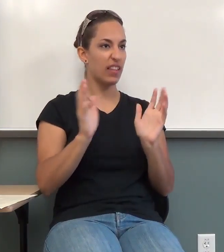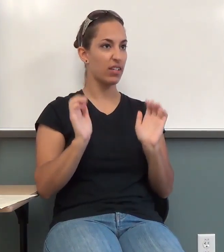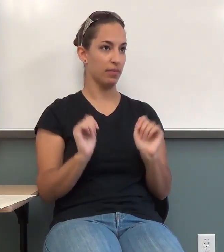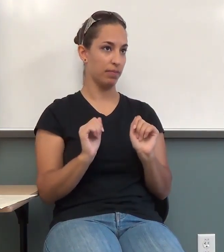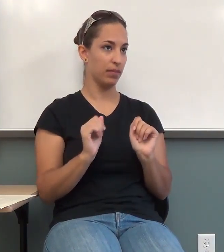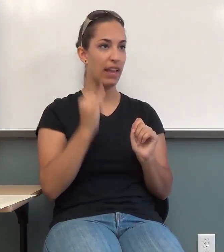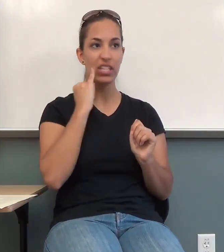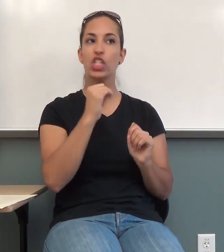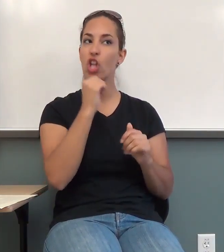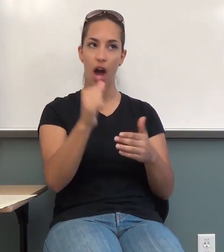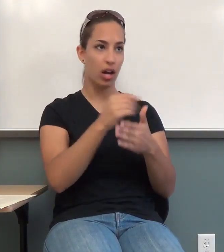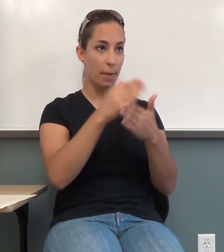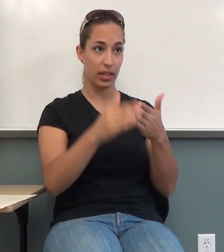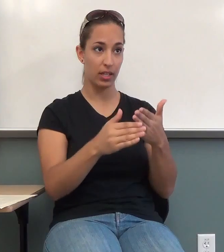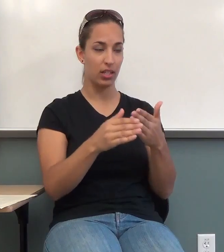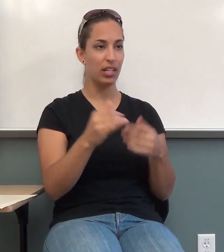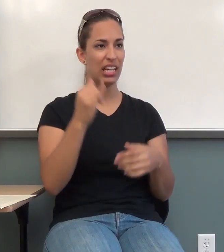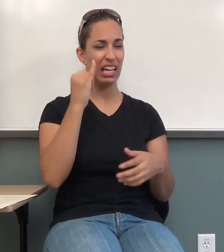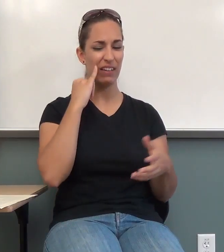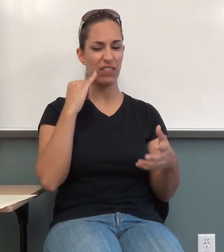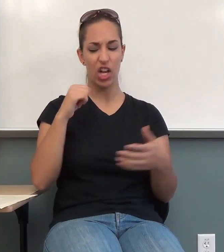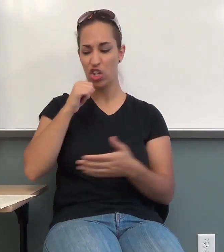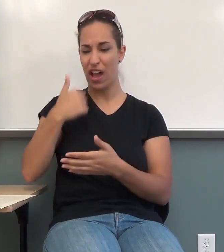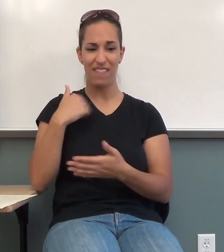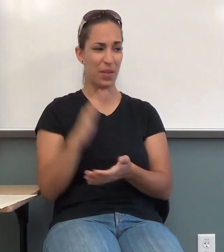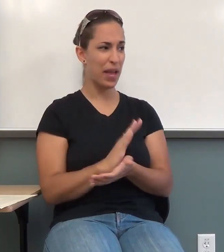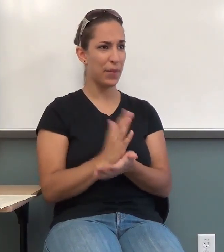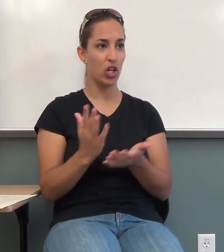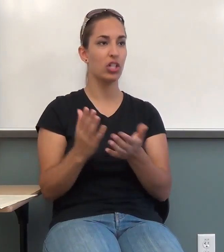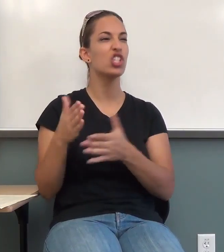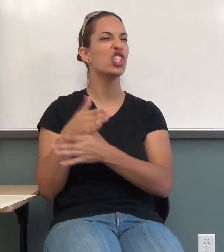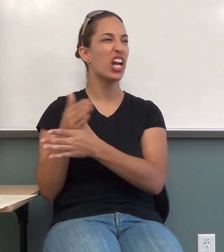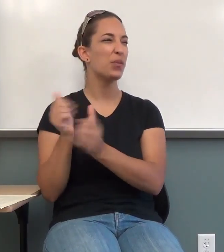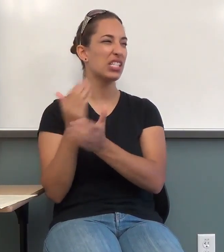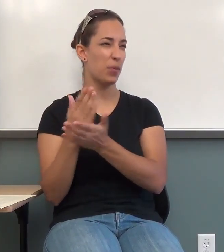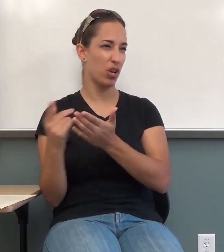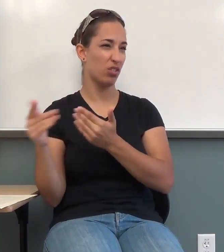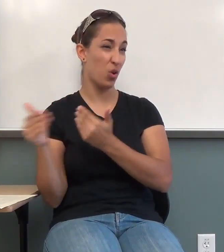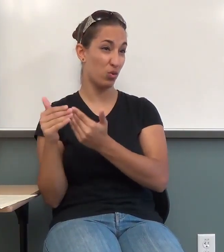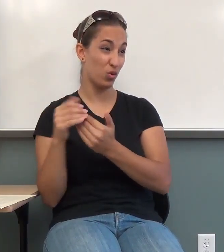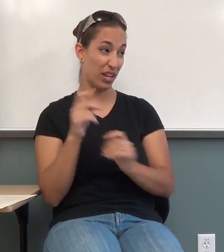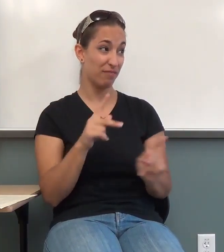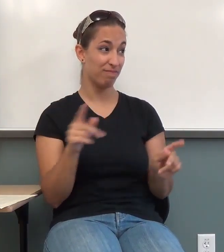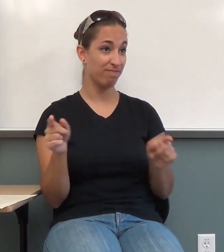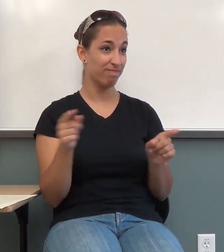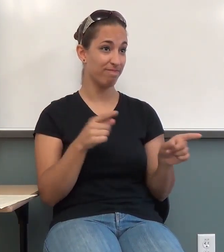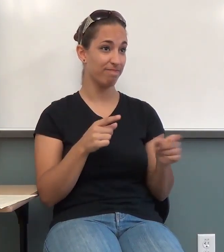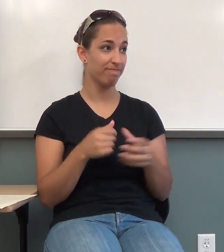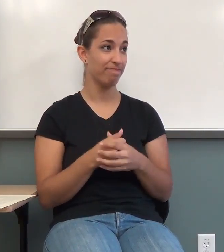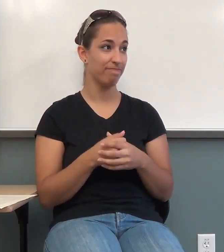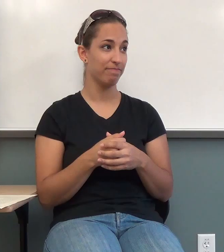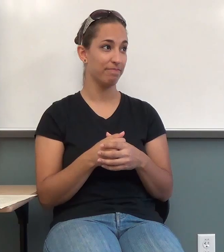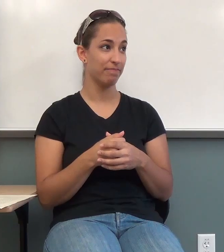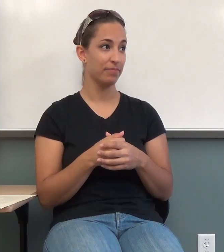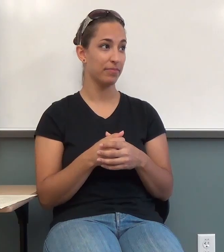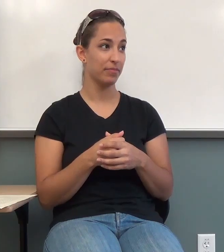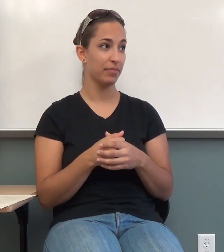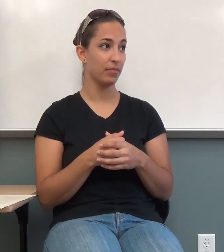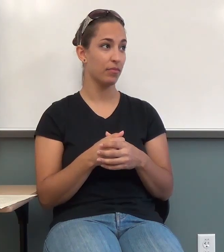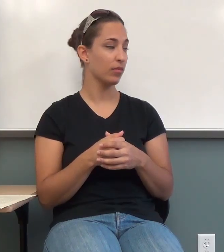have it, work to help someone next to you. Okay? Thank you, David. David, all of you. Oh, you know what I'll do? I'll put